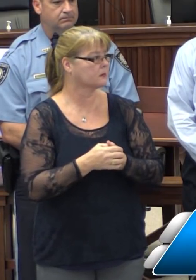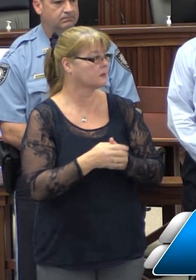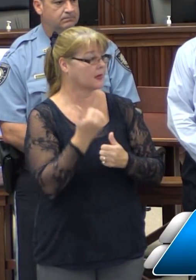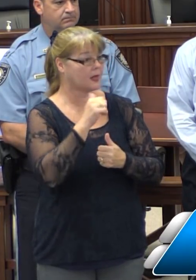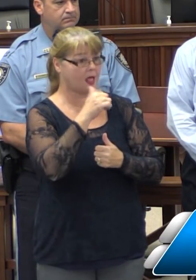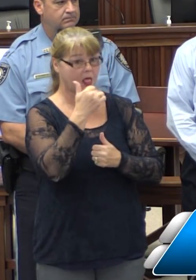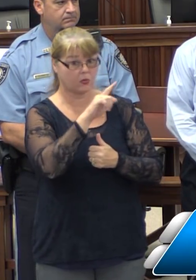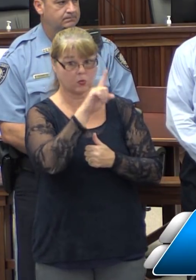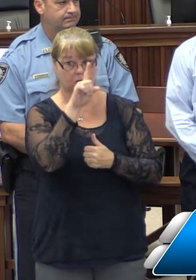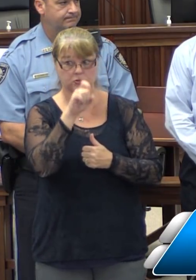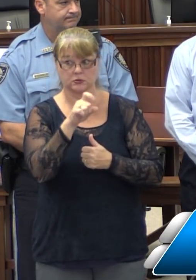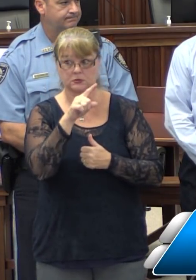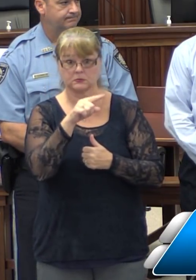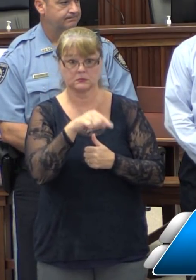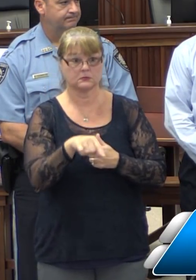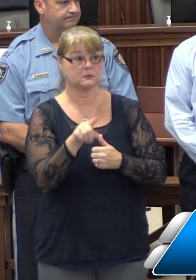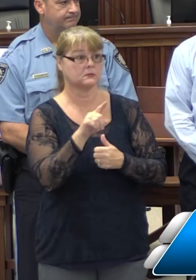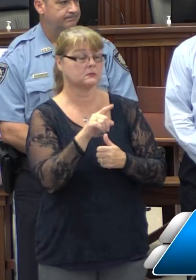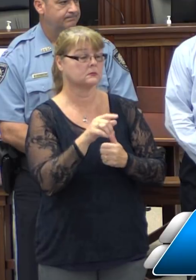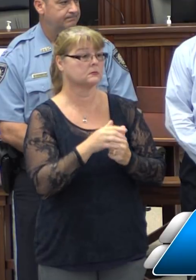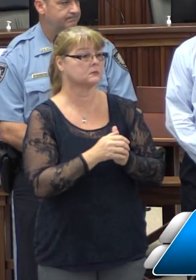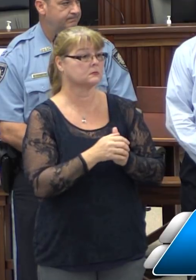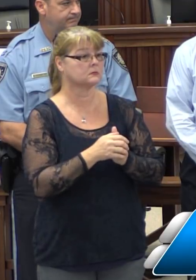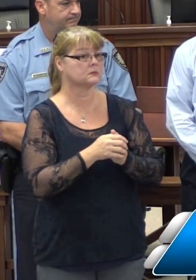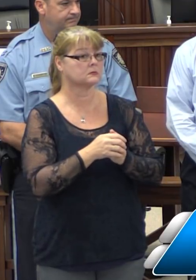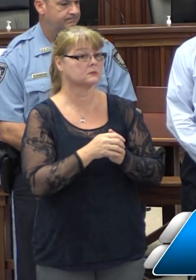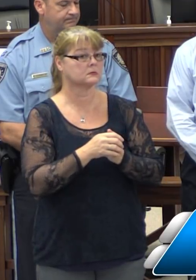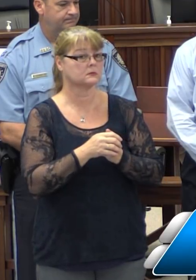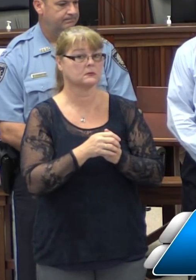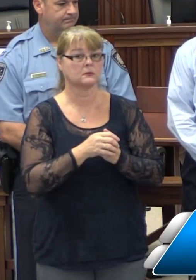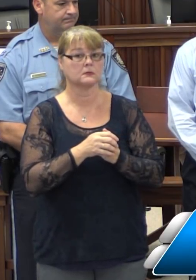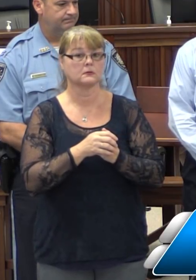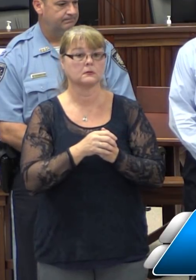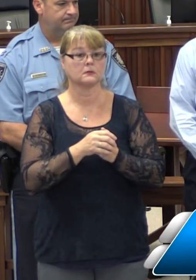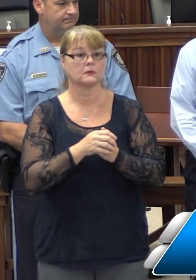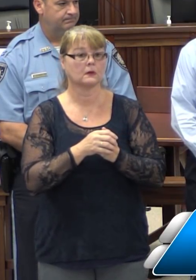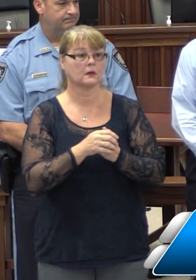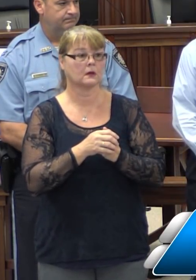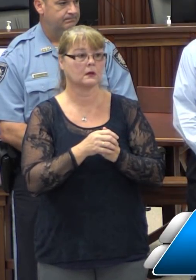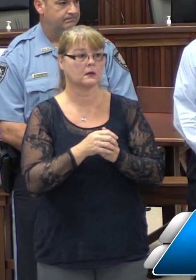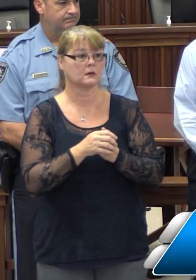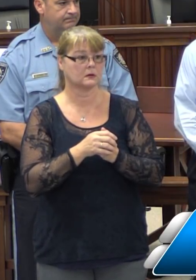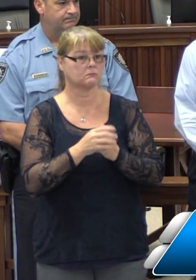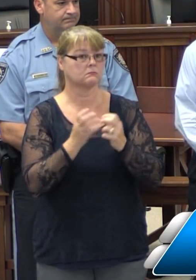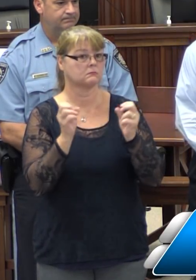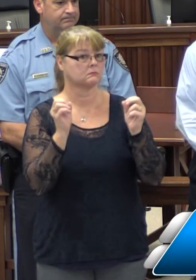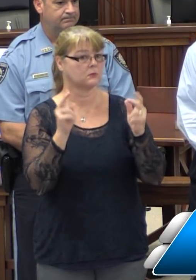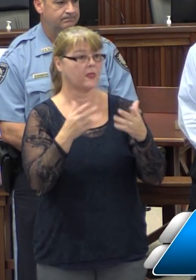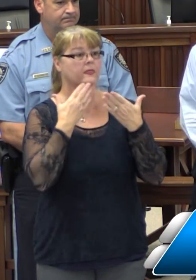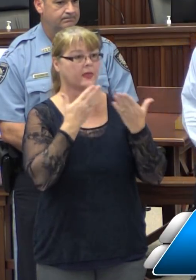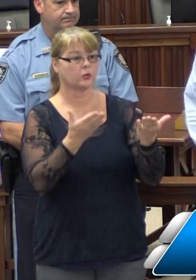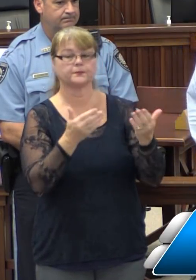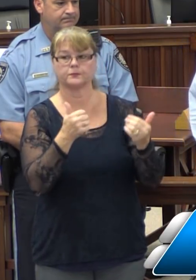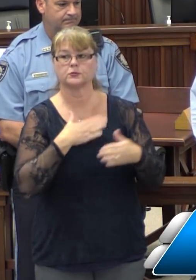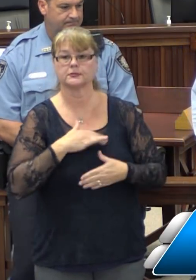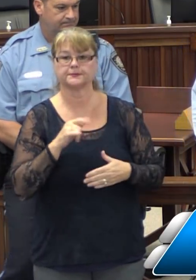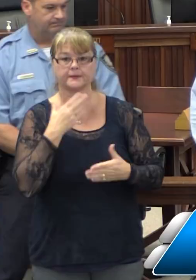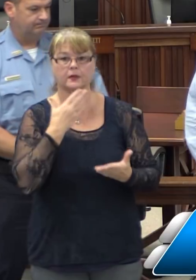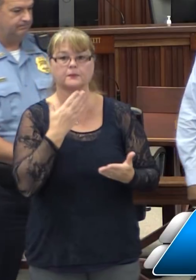Any others? Okay, thank you.